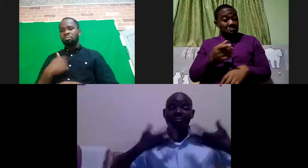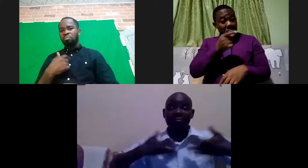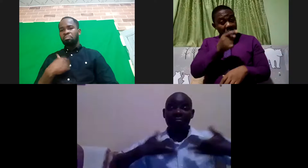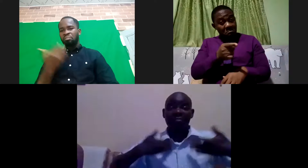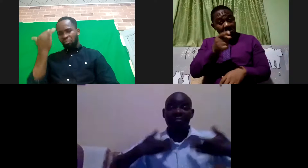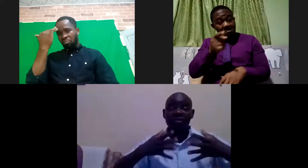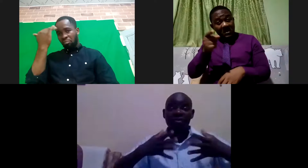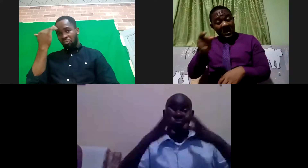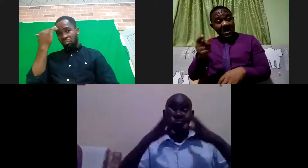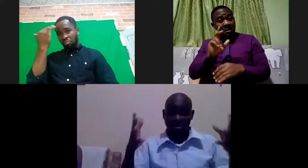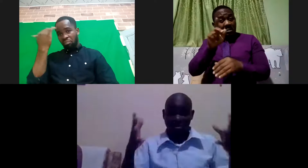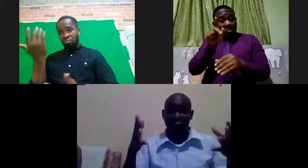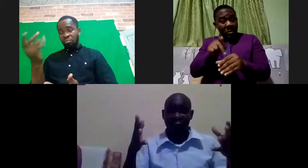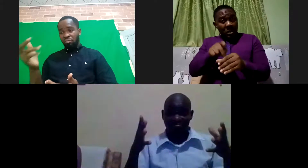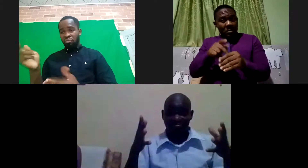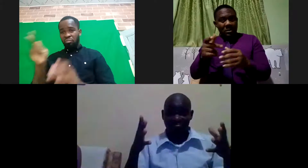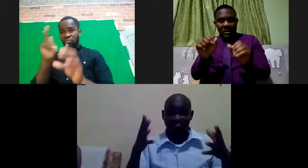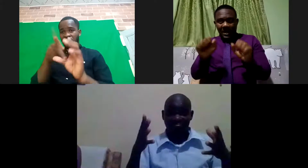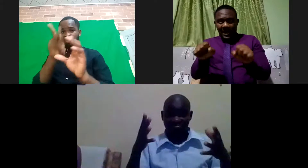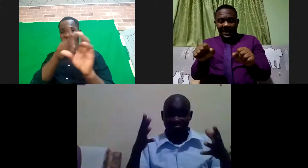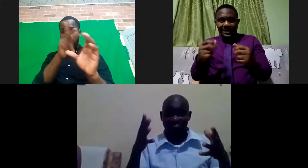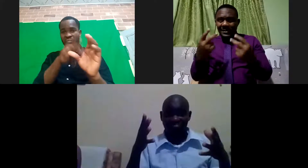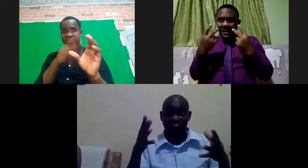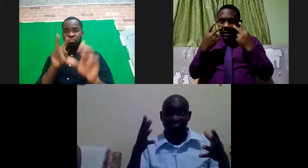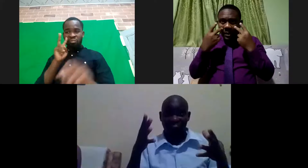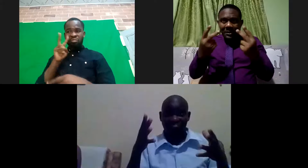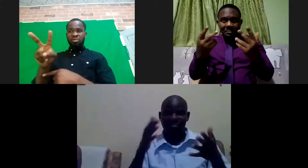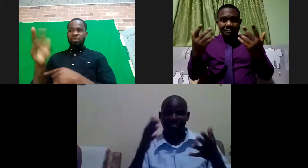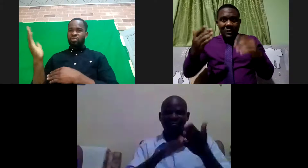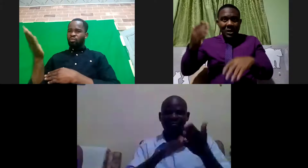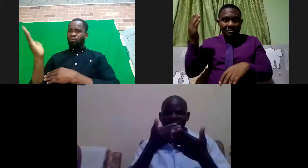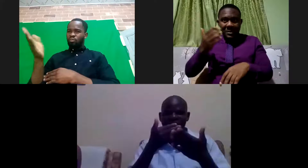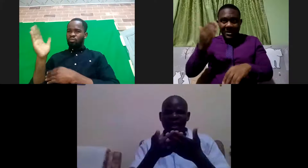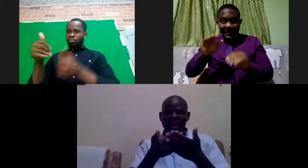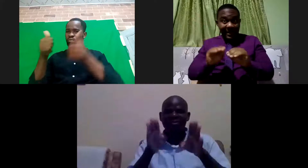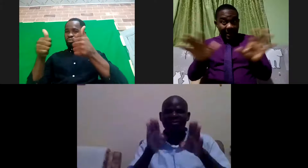every participant can be able to see the presentation.